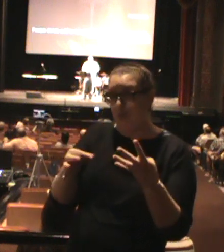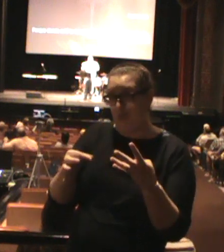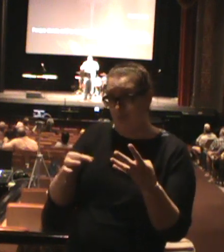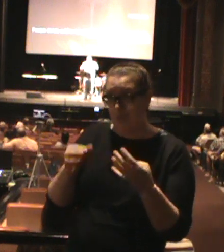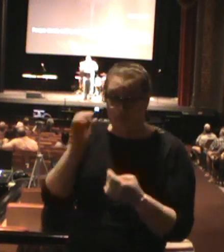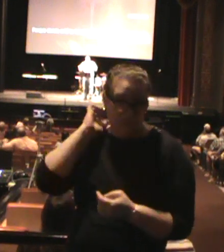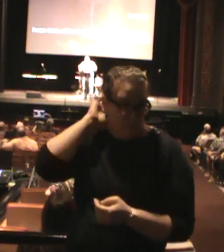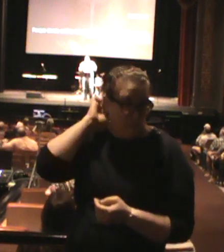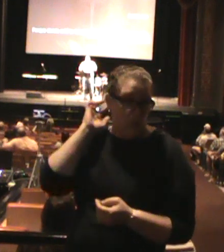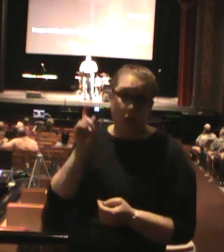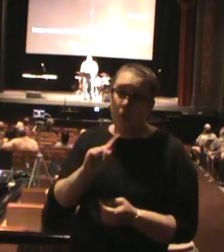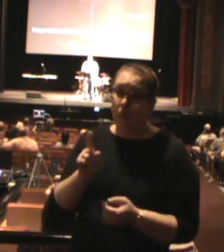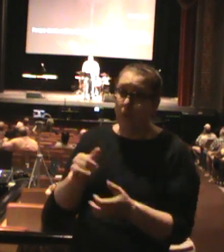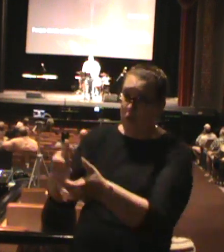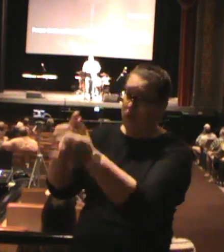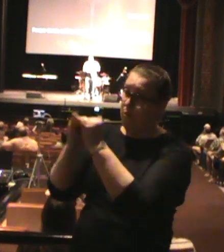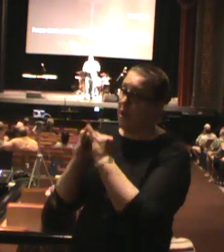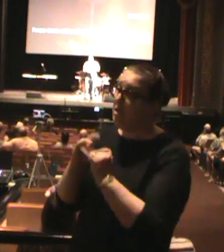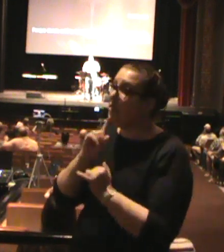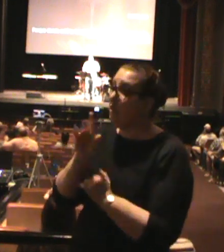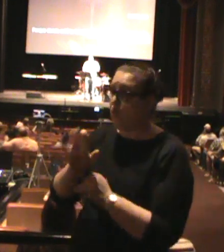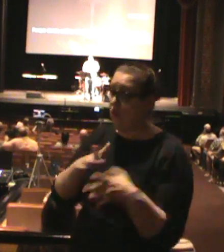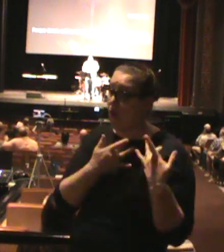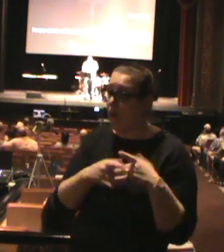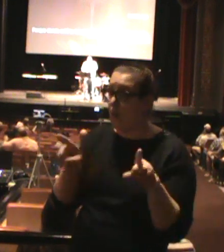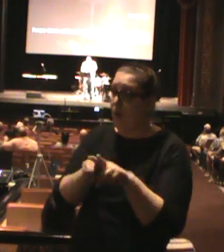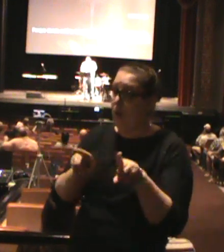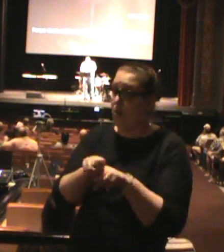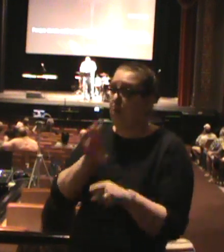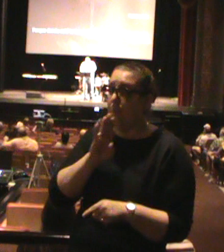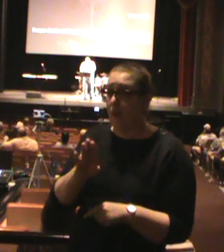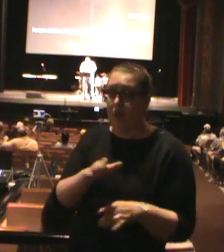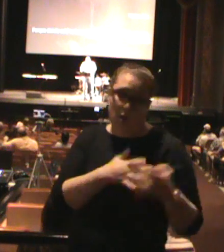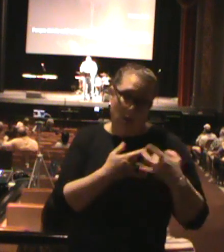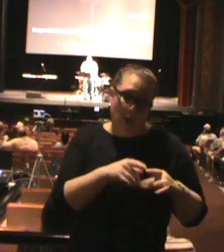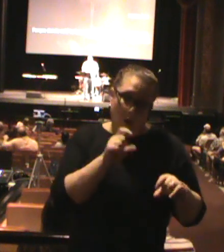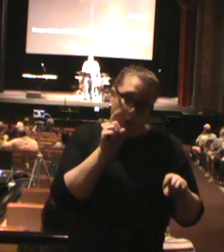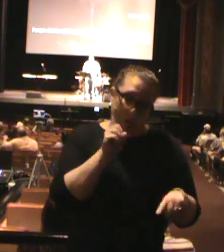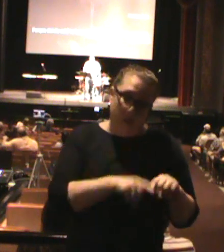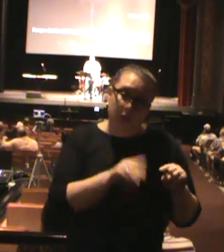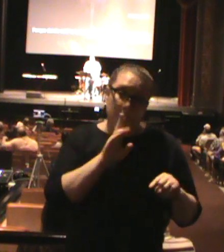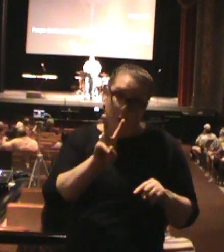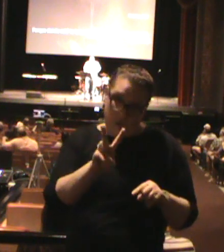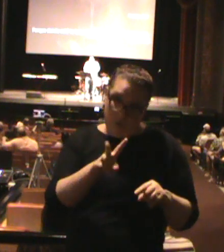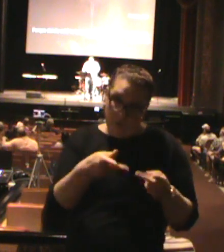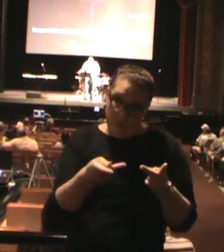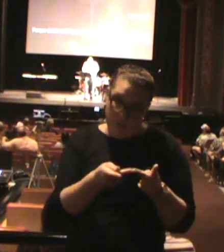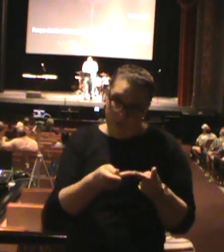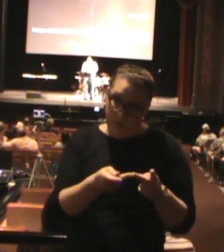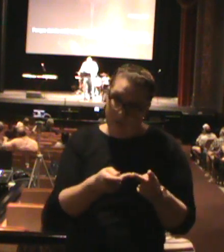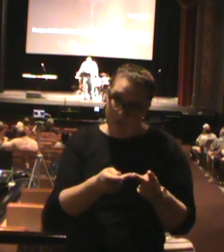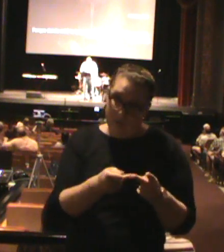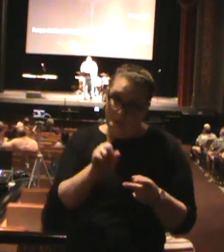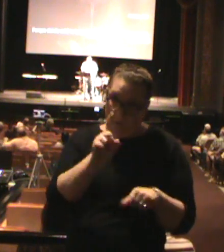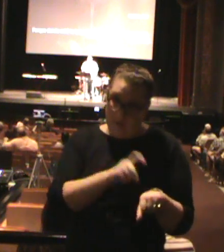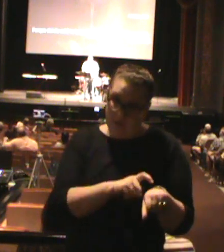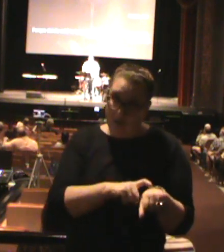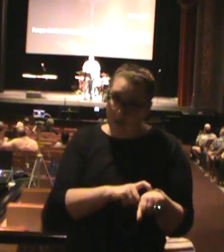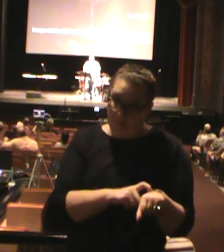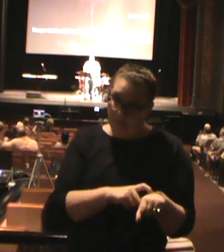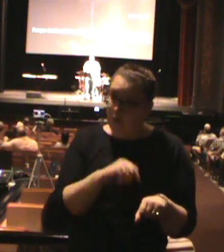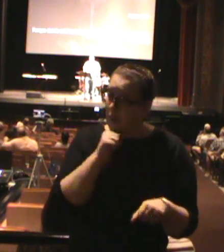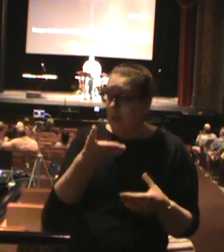treasure is, there your heart will be also." Your heart can't be in two places at once. So don't let earthly treasure sway your